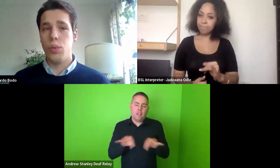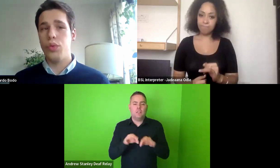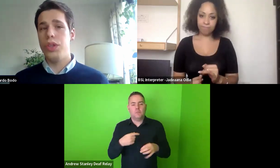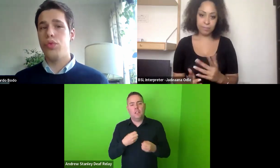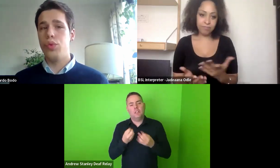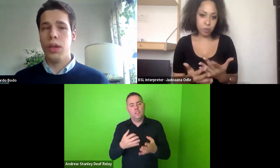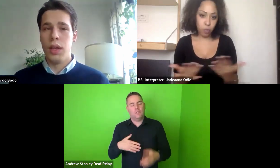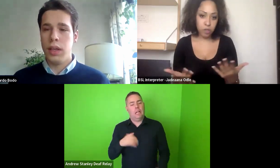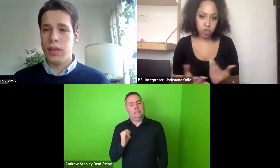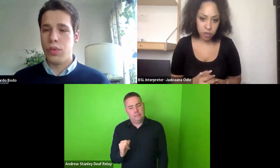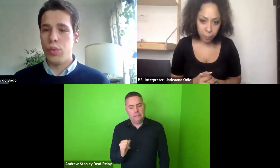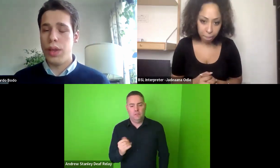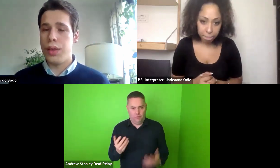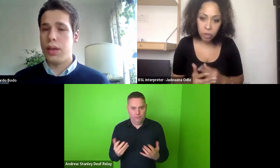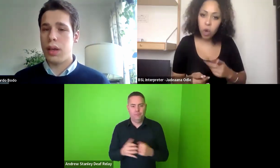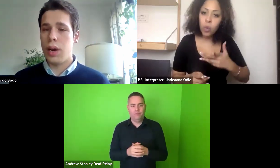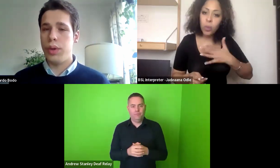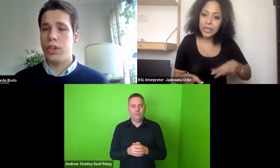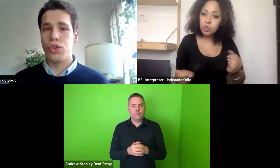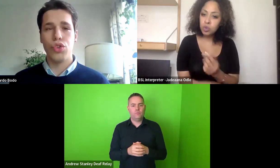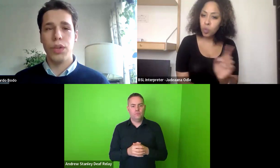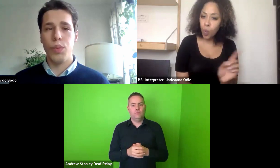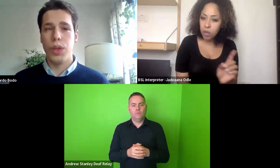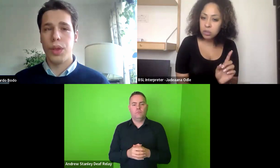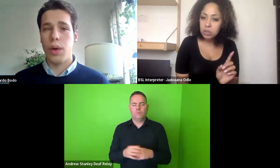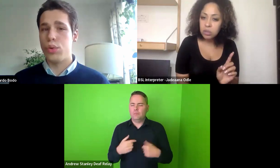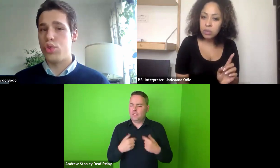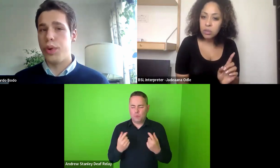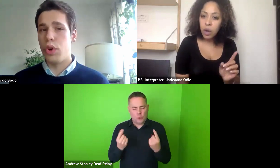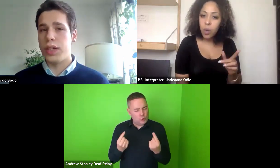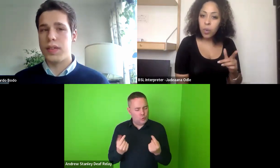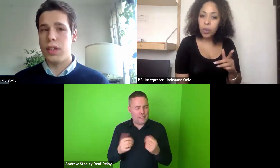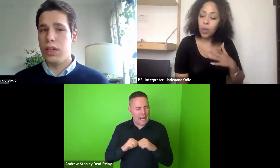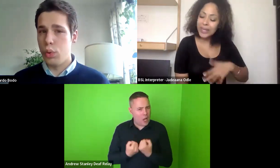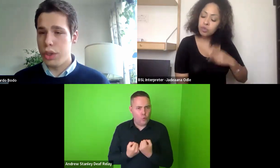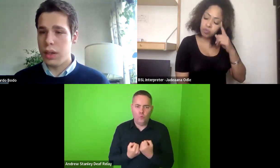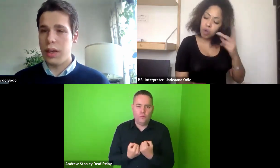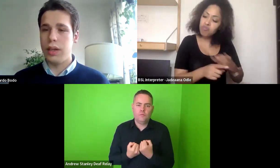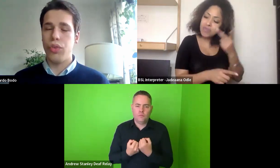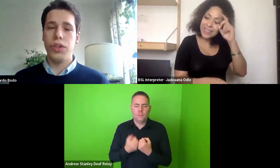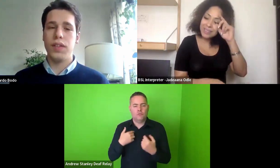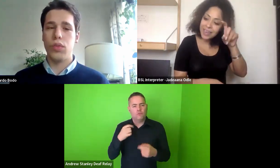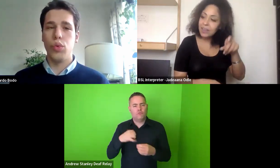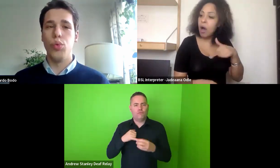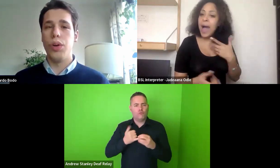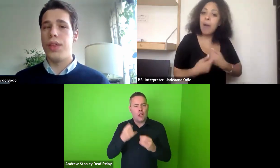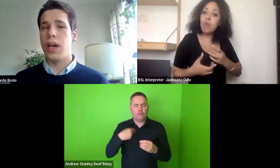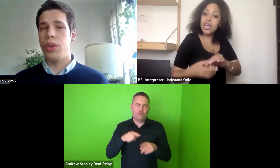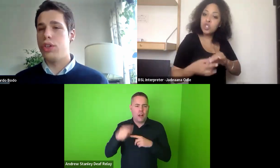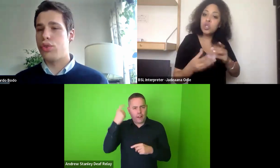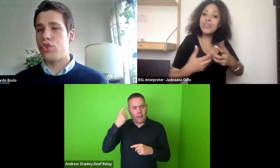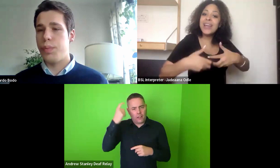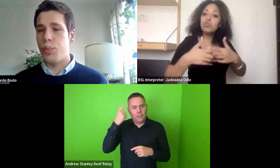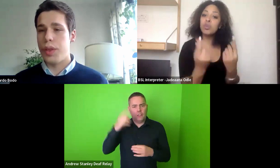north. And what we need to do is to rethink our relationship with our consumer products, including electronics, to